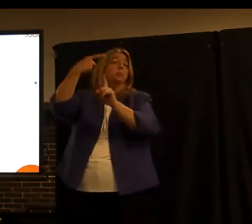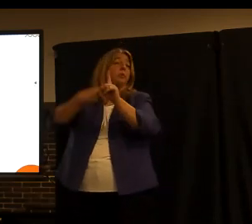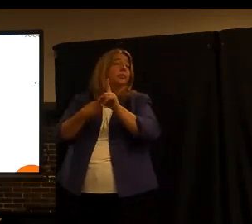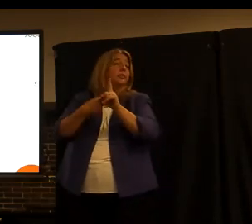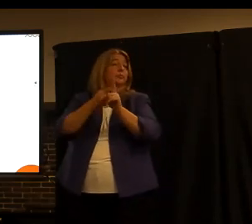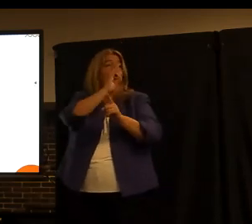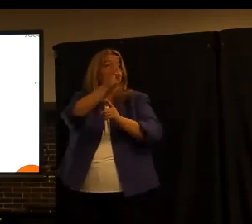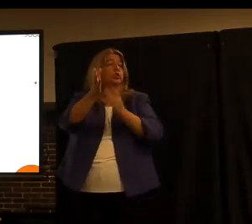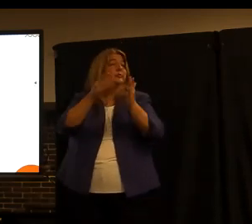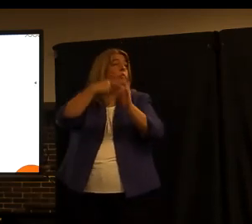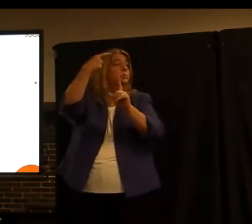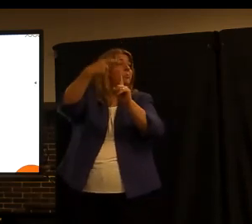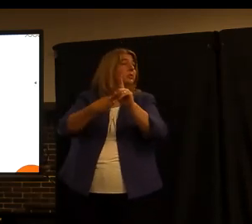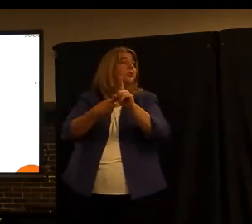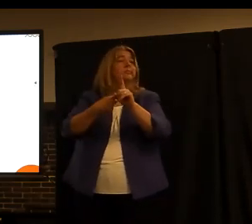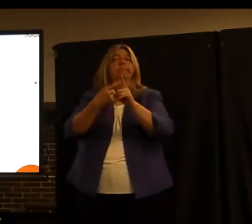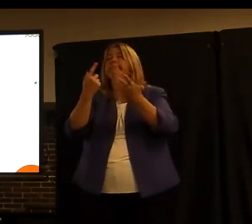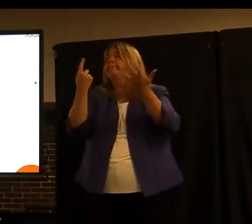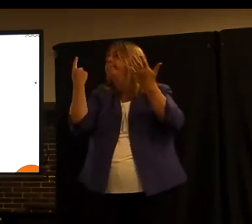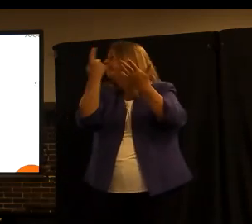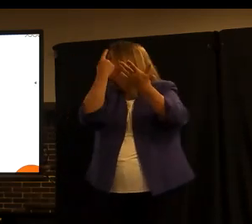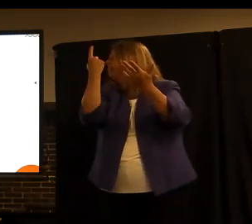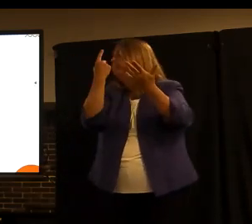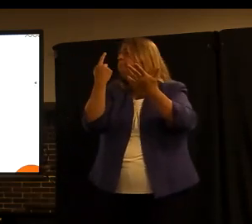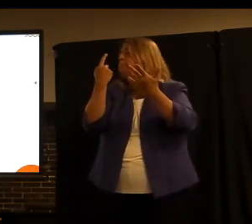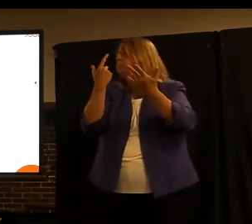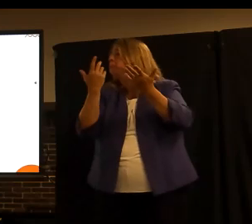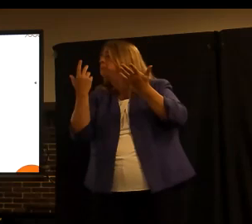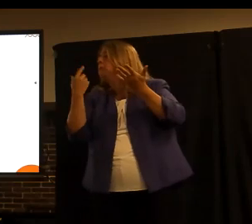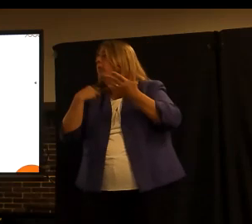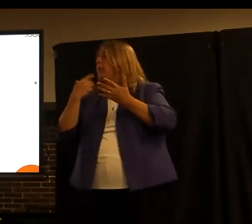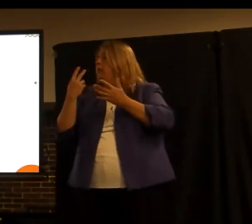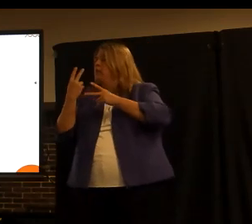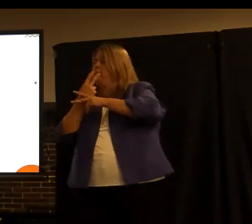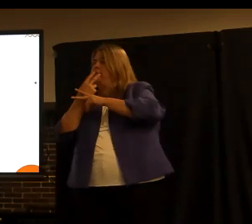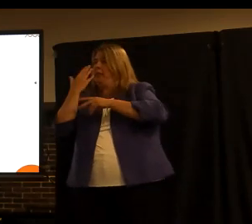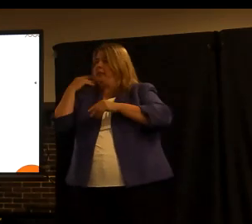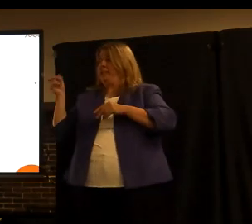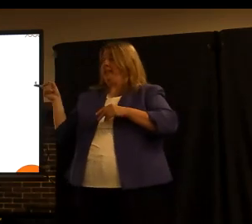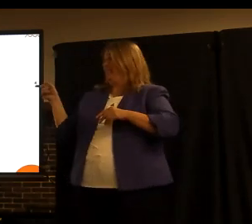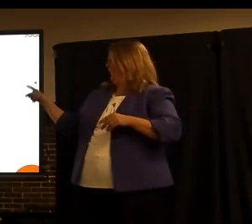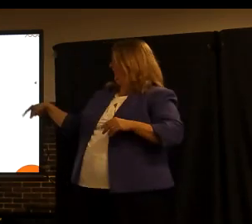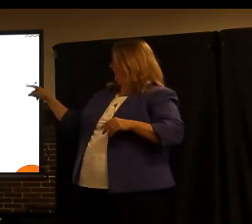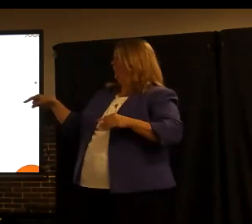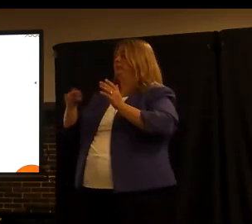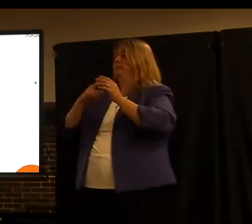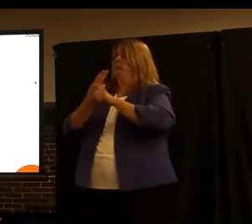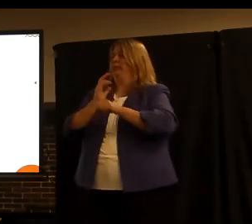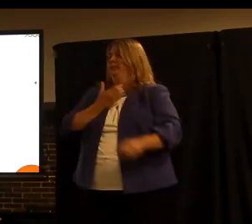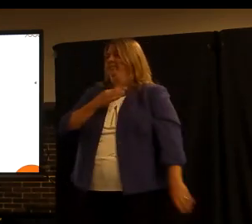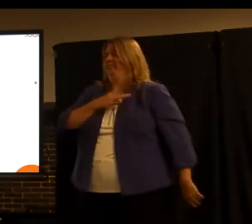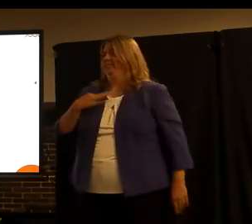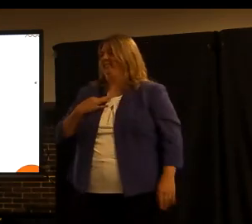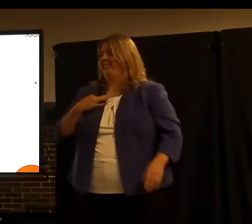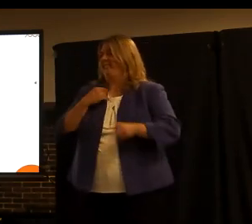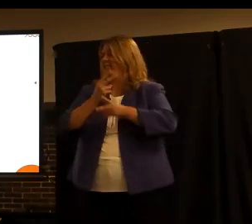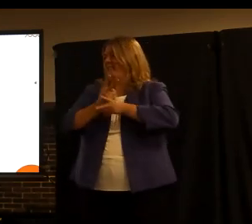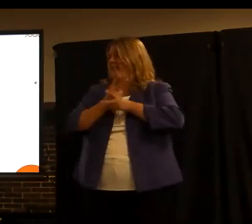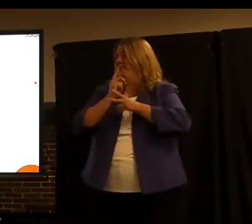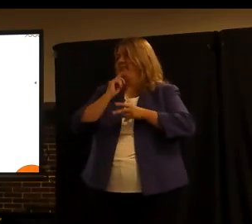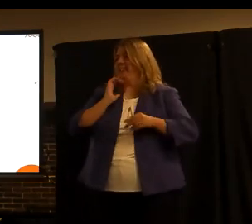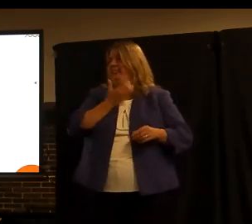again, provided via contract. It may be direct services once a month. So we're still looking at that menu of